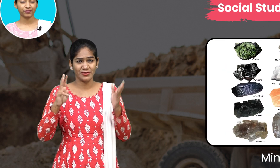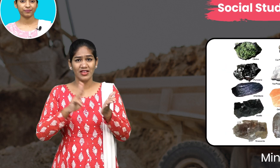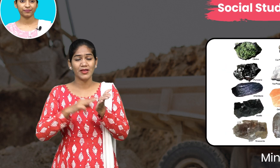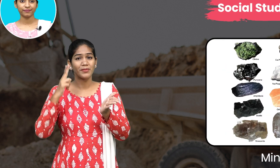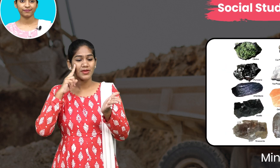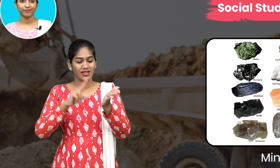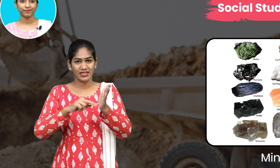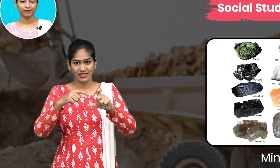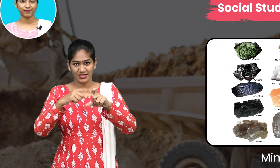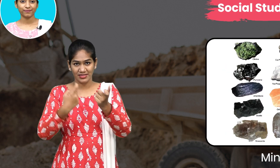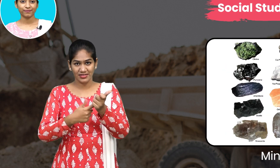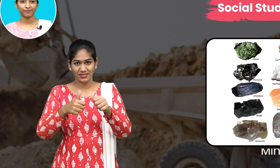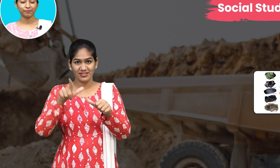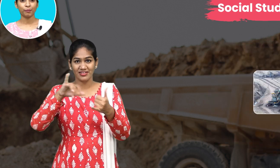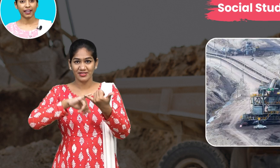minerals,